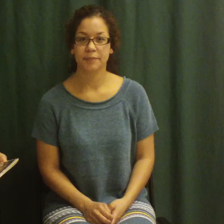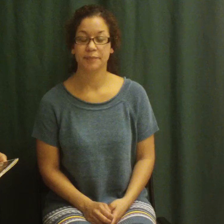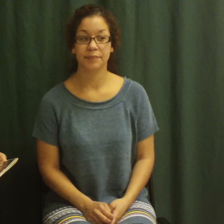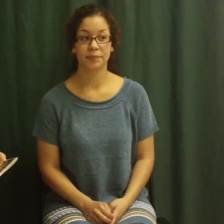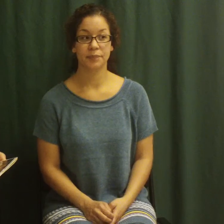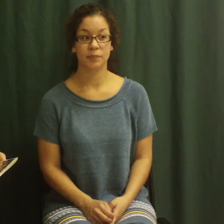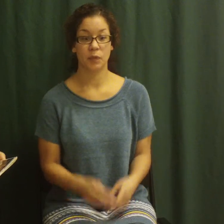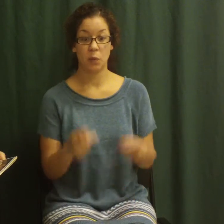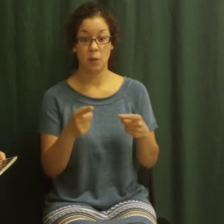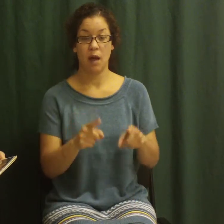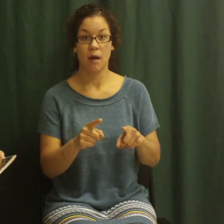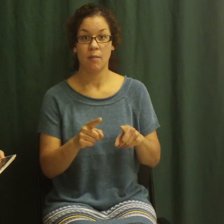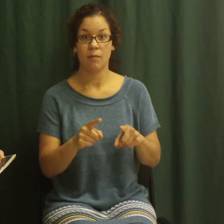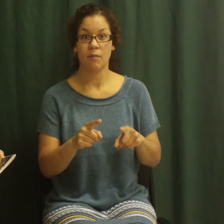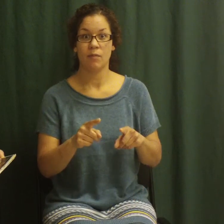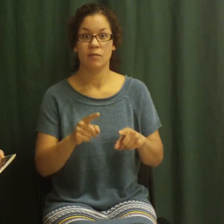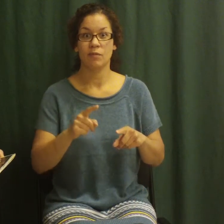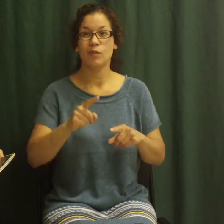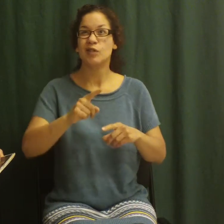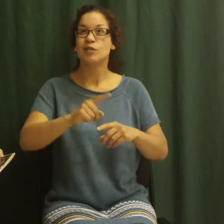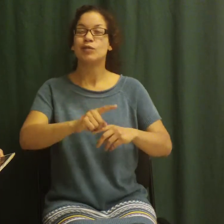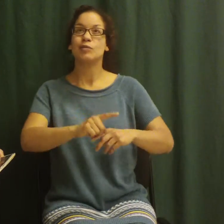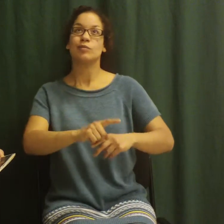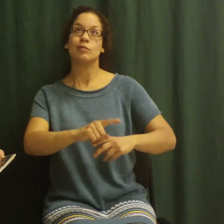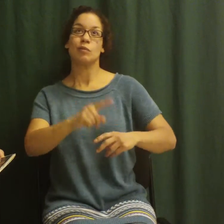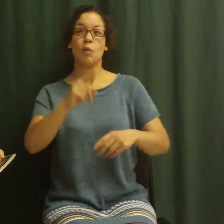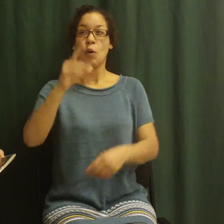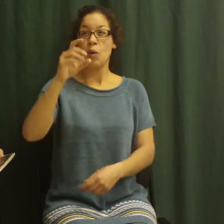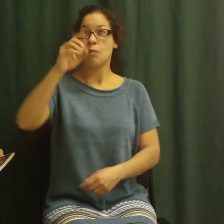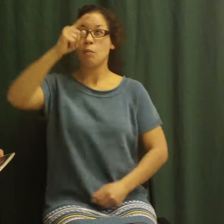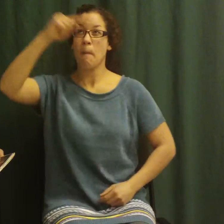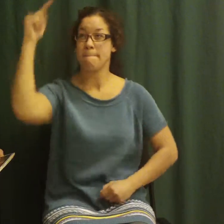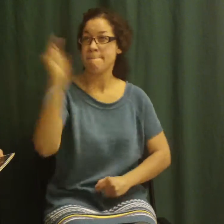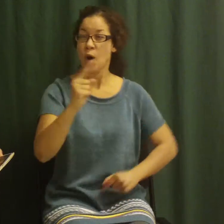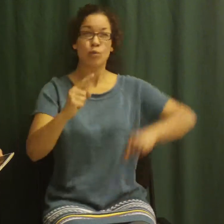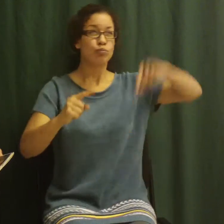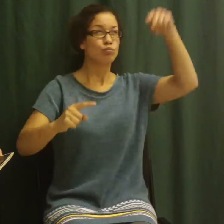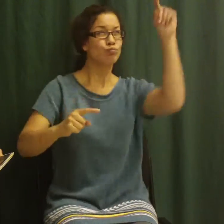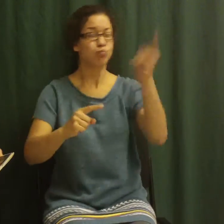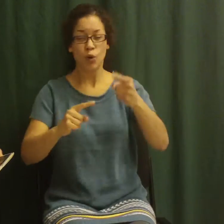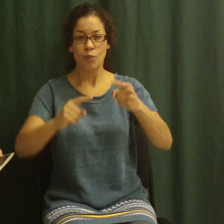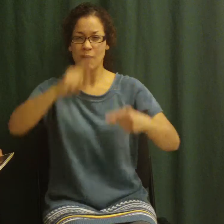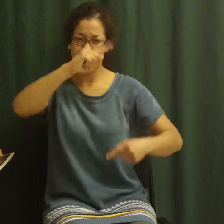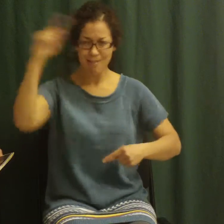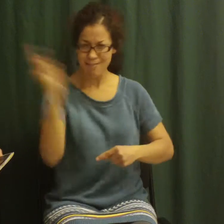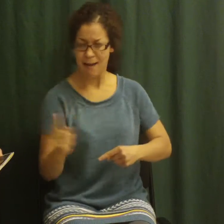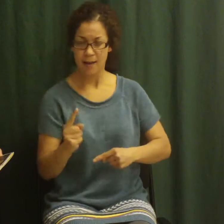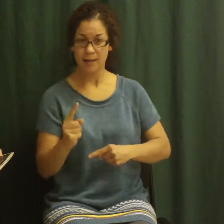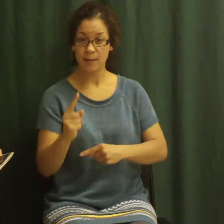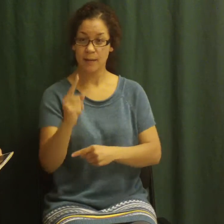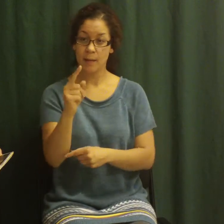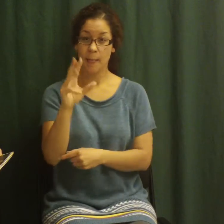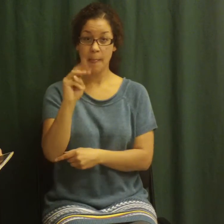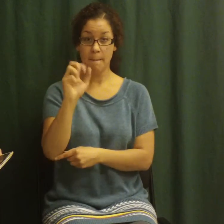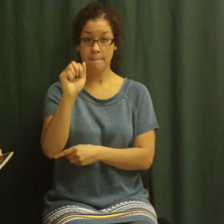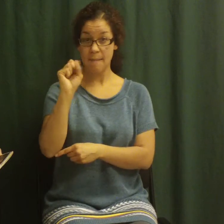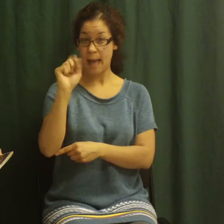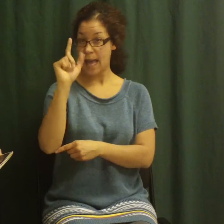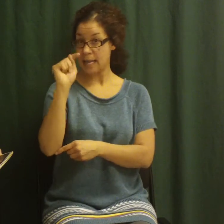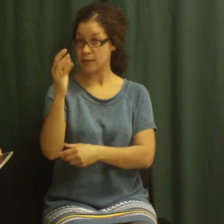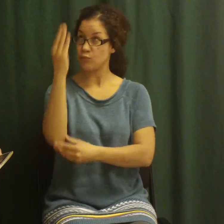Just then, flash, crash, crack, lightning hit the mast and split it right down the